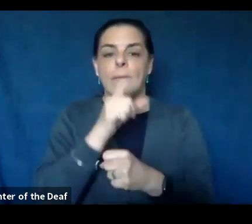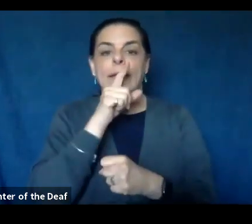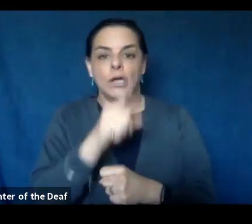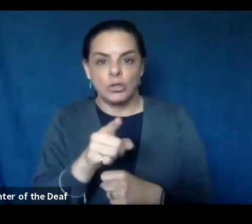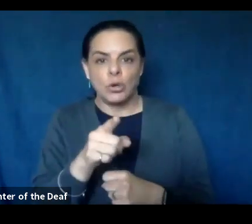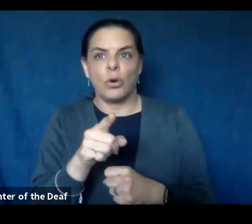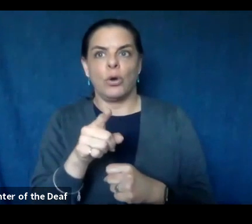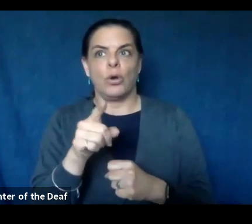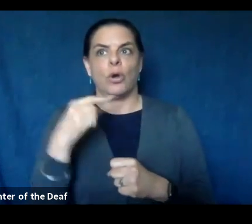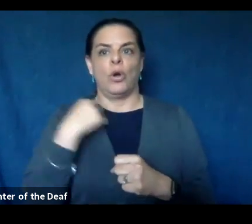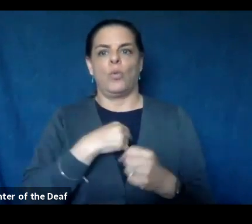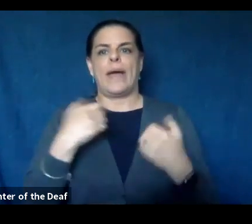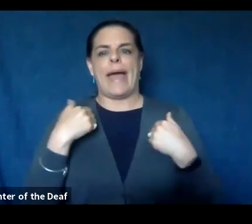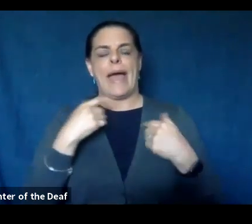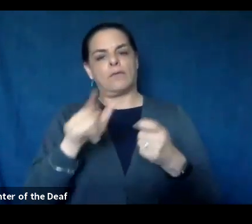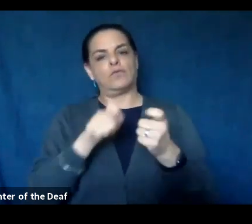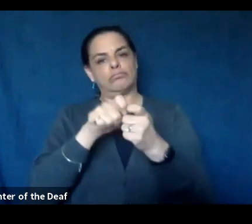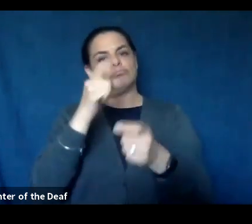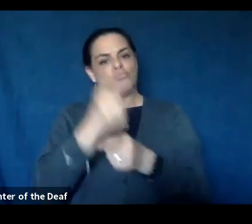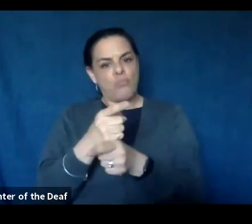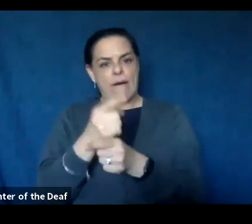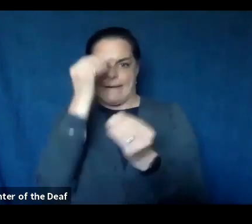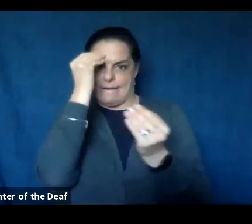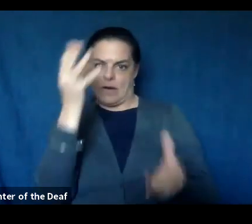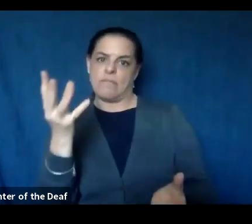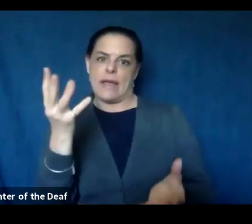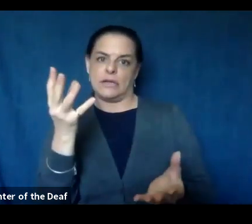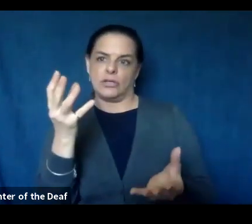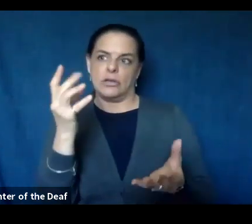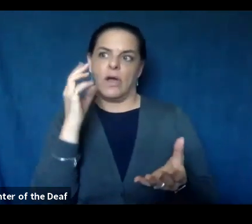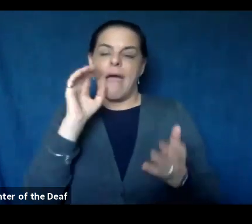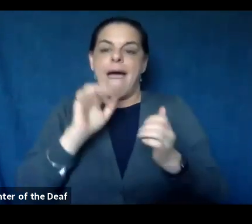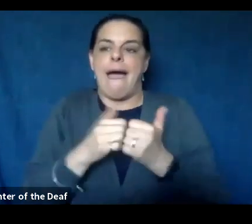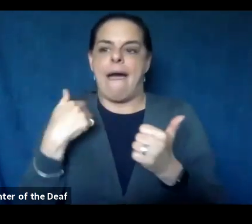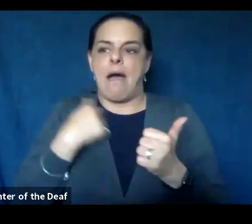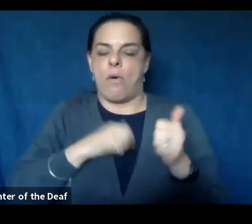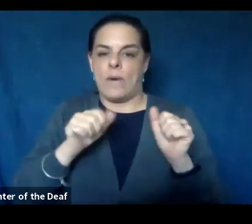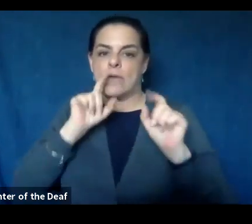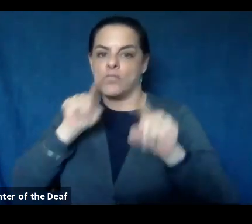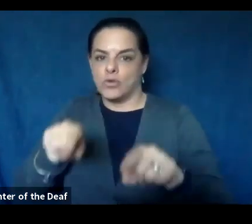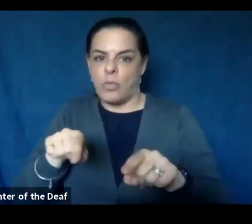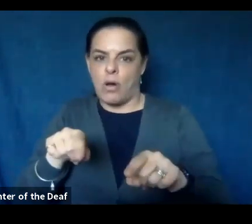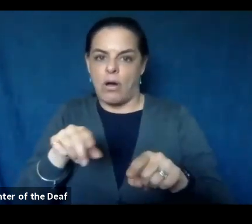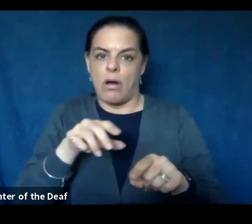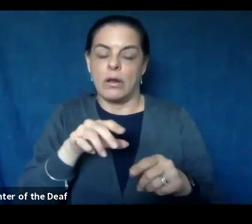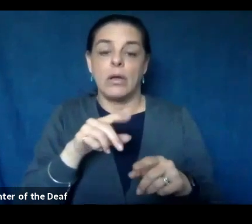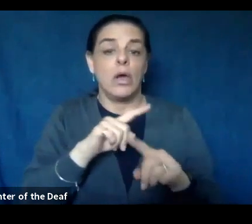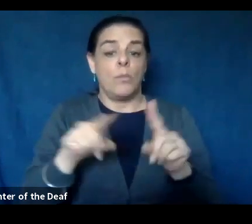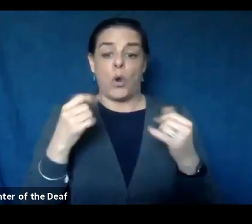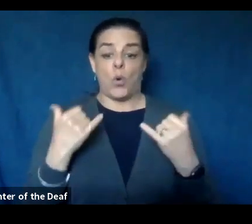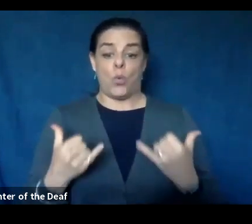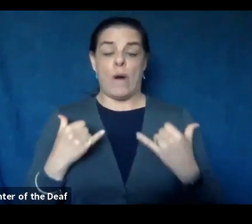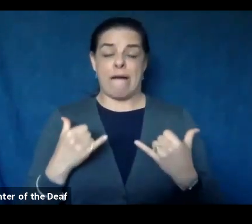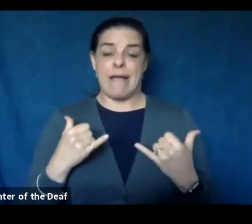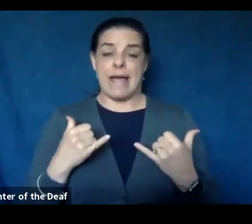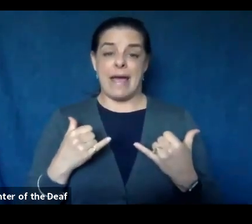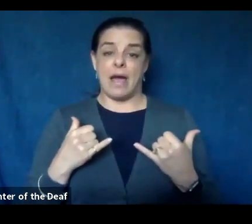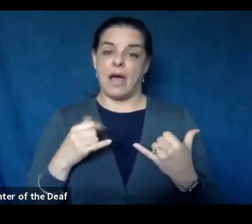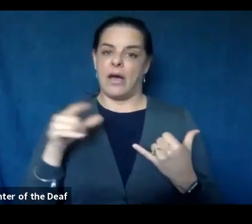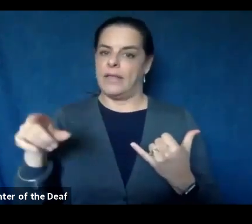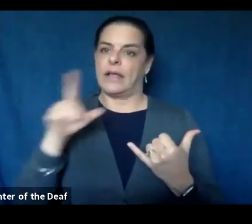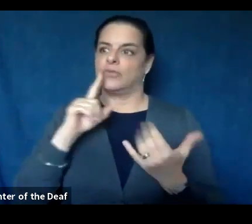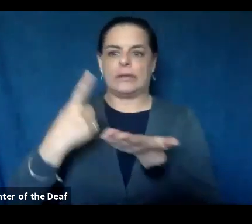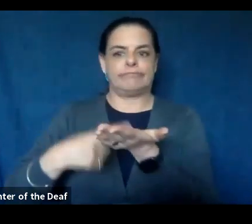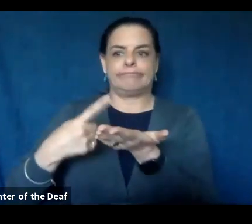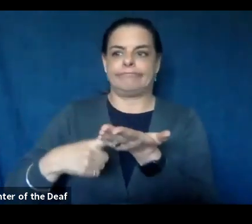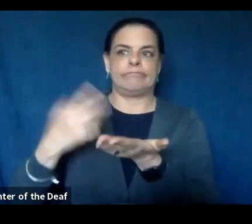give us some more data for how we respond to this and what's in the community. But right now, that's really being looked at a higher